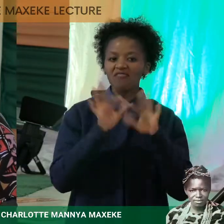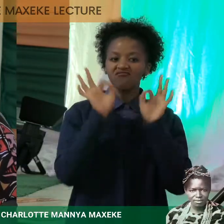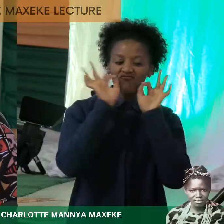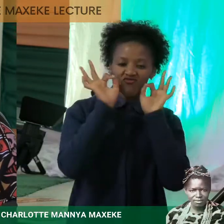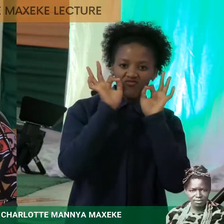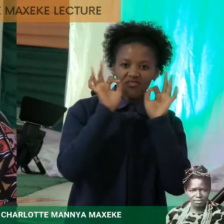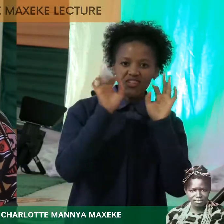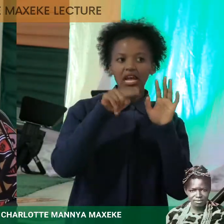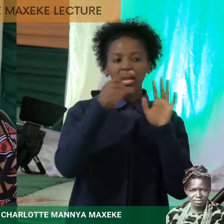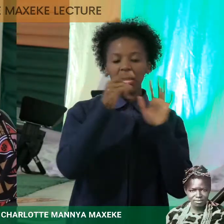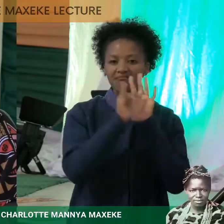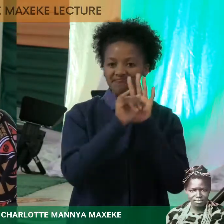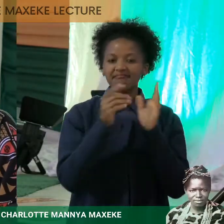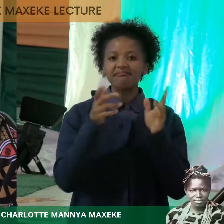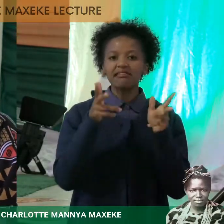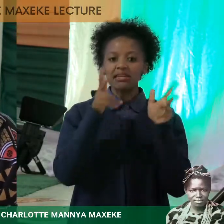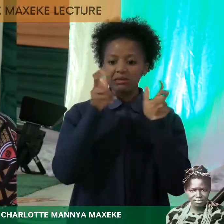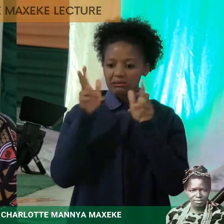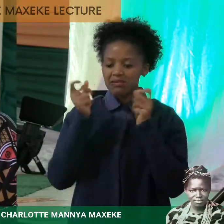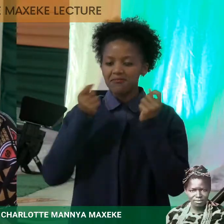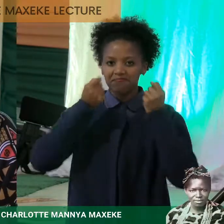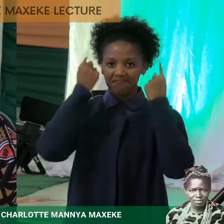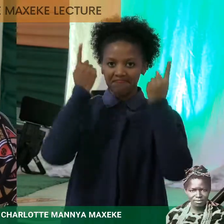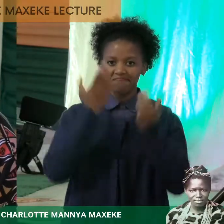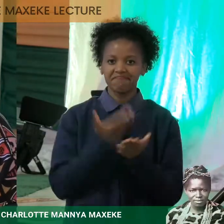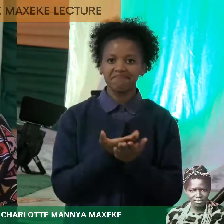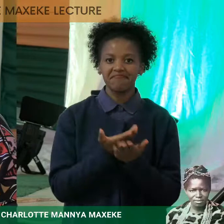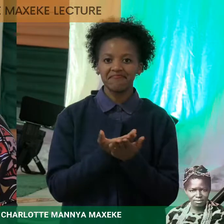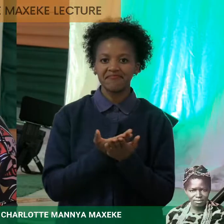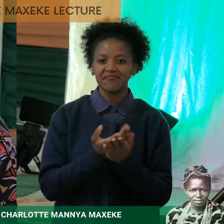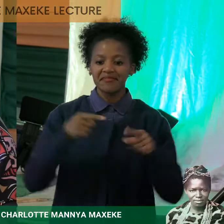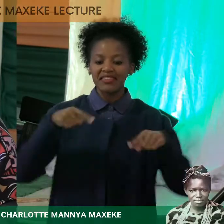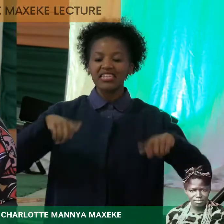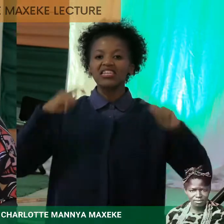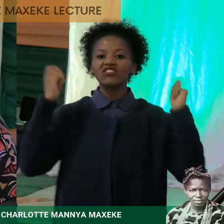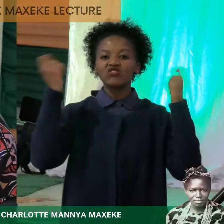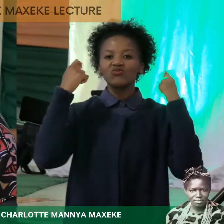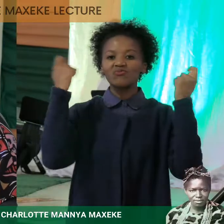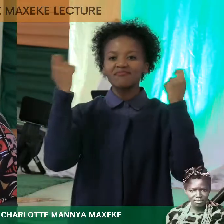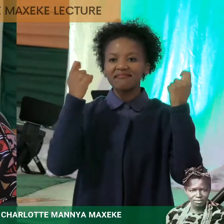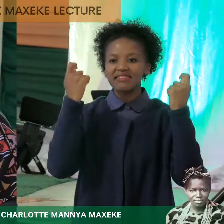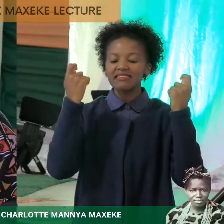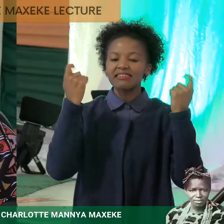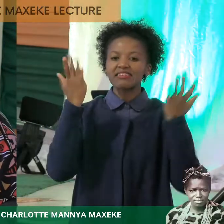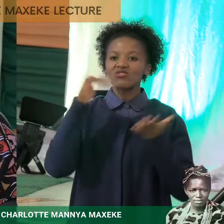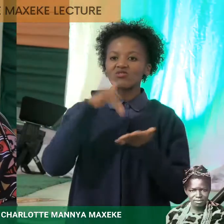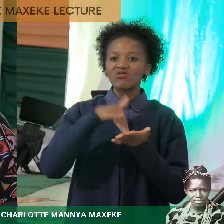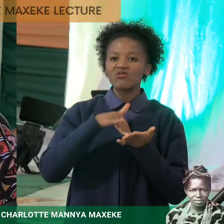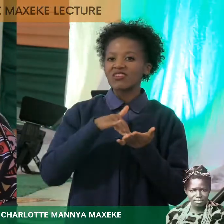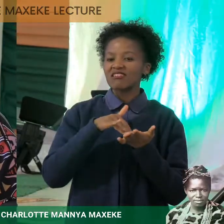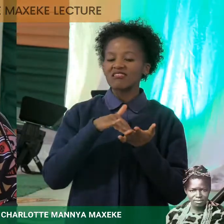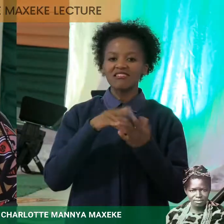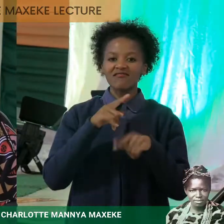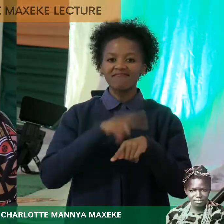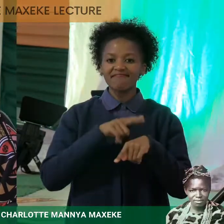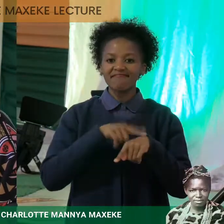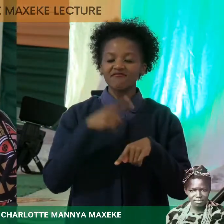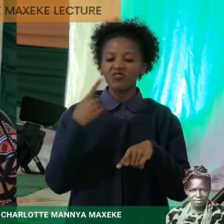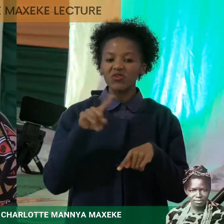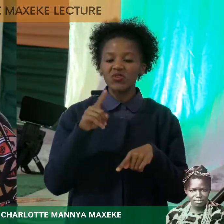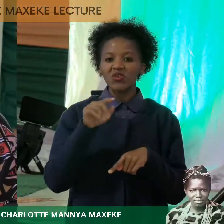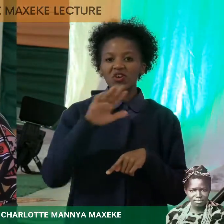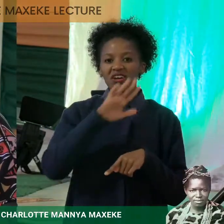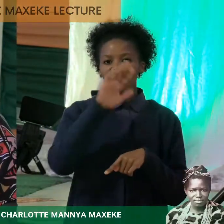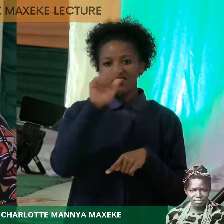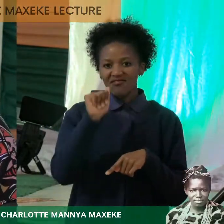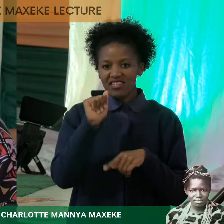now. This celebration also comes at a time when the African Union heads of states